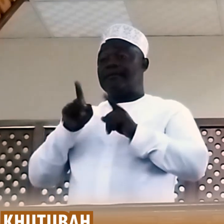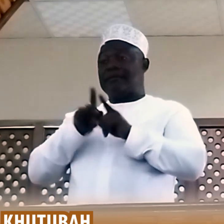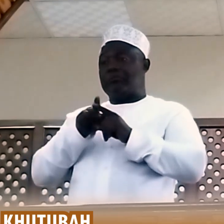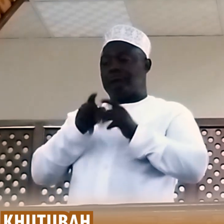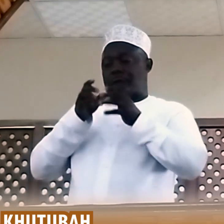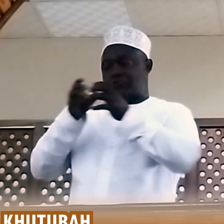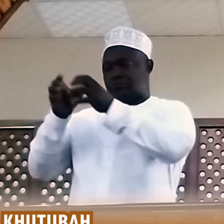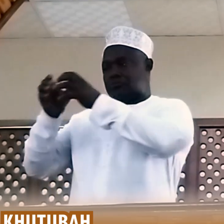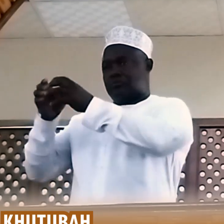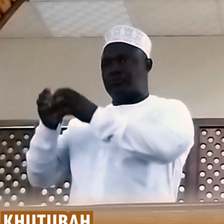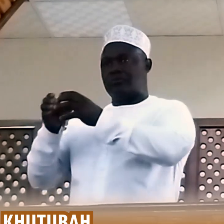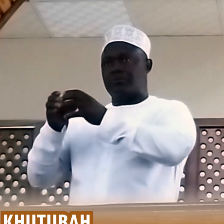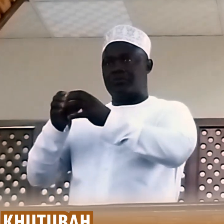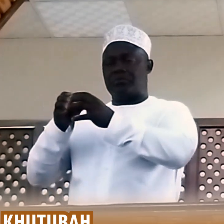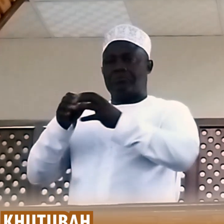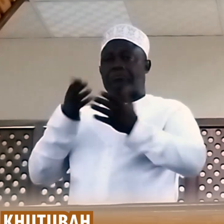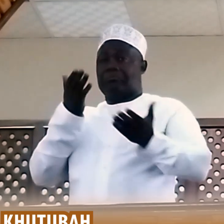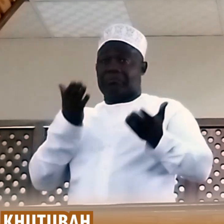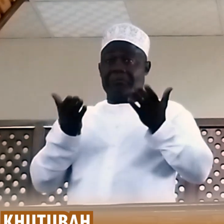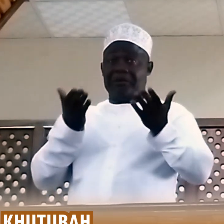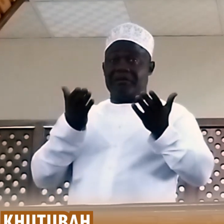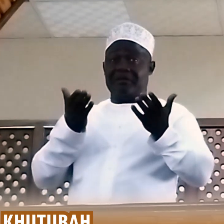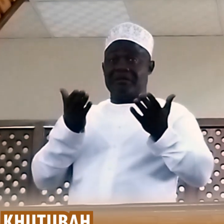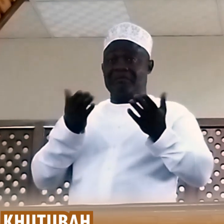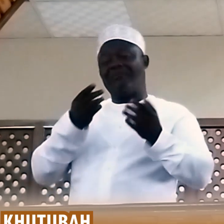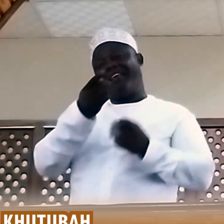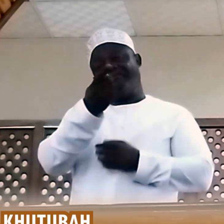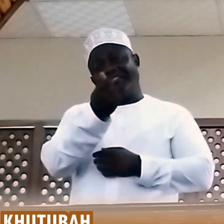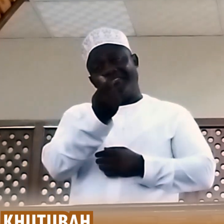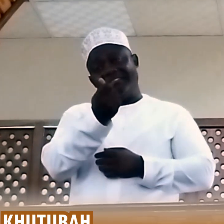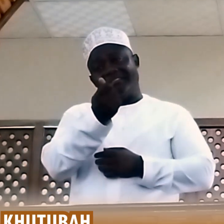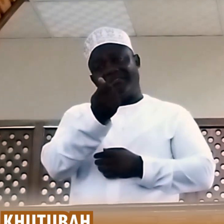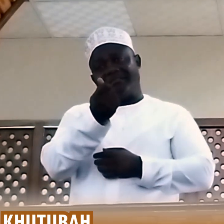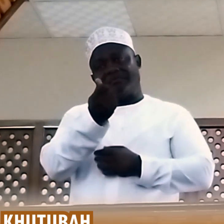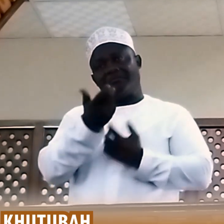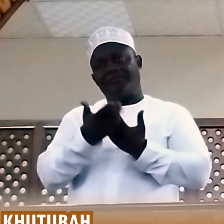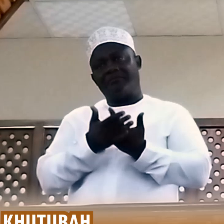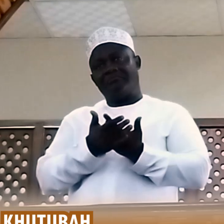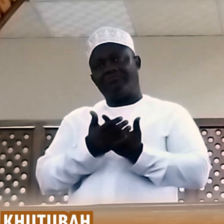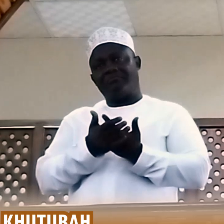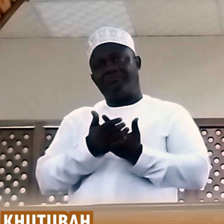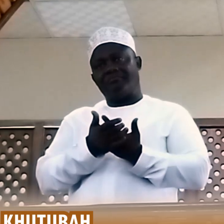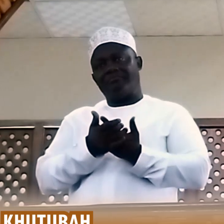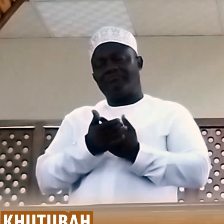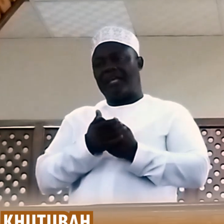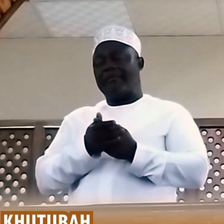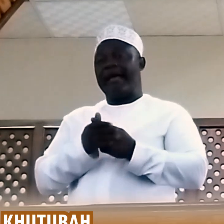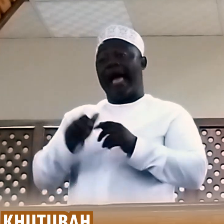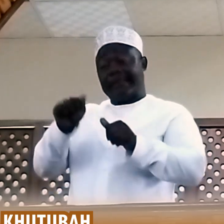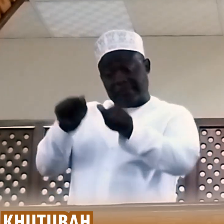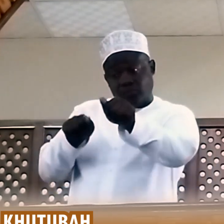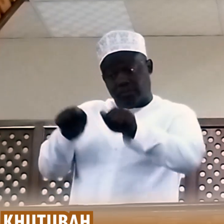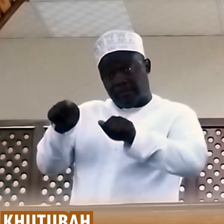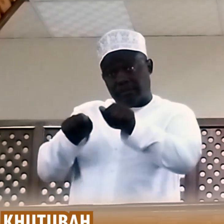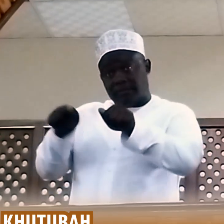forms either financially or